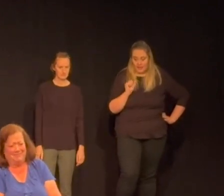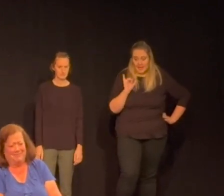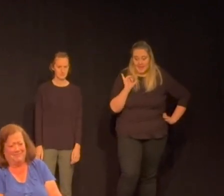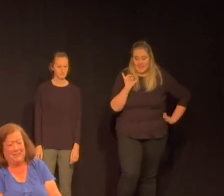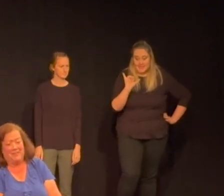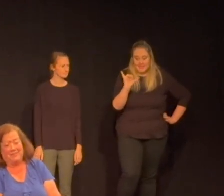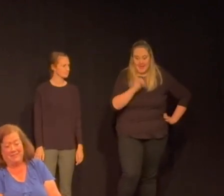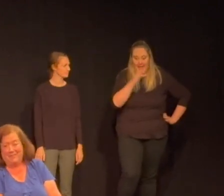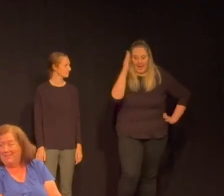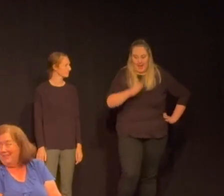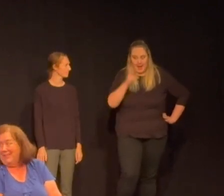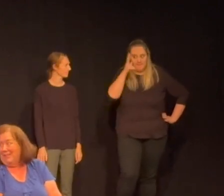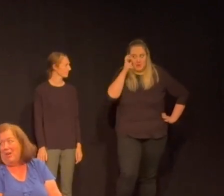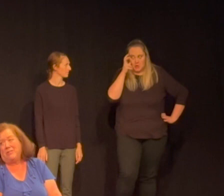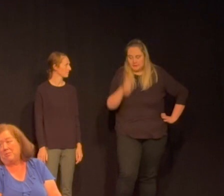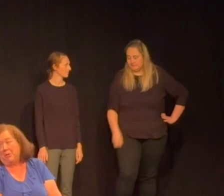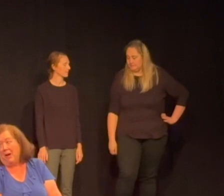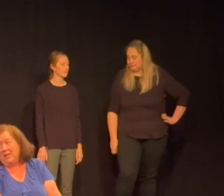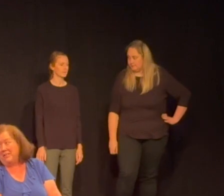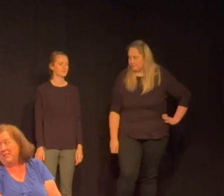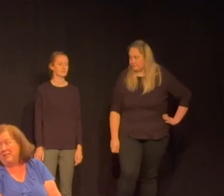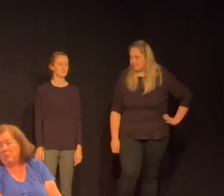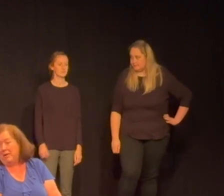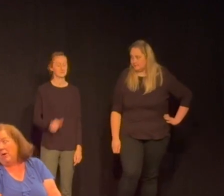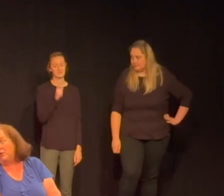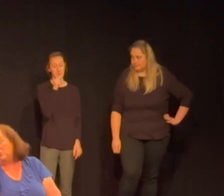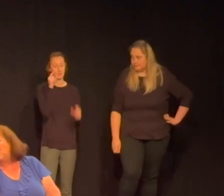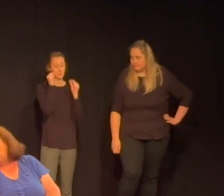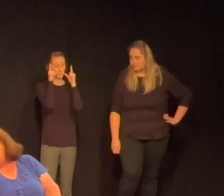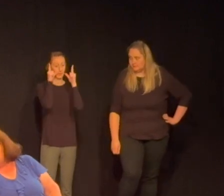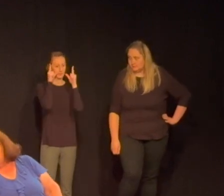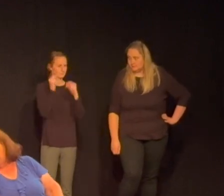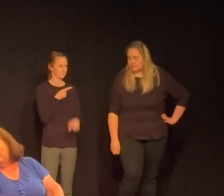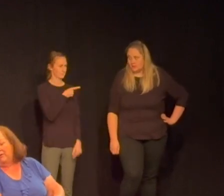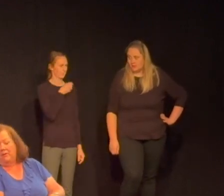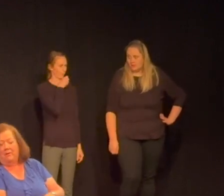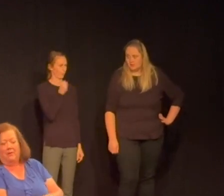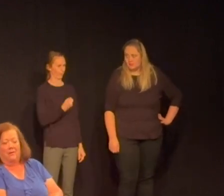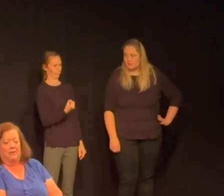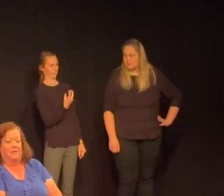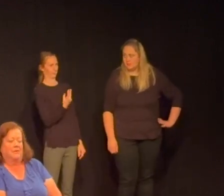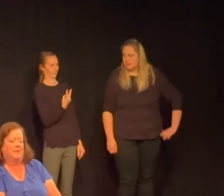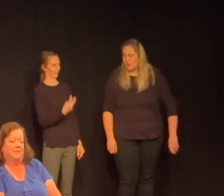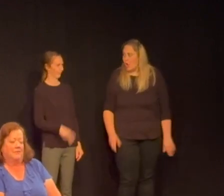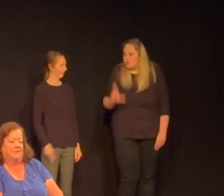heard it. Not surprising. What are you, 12? No.